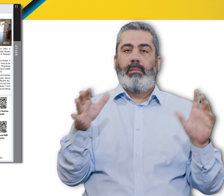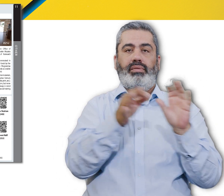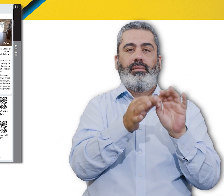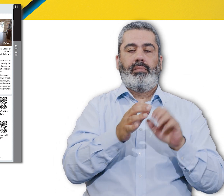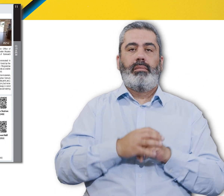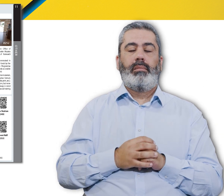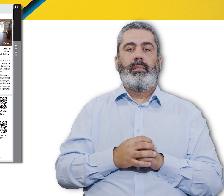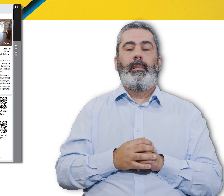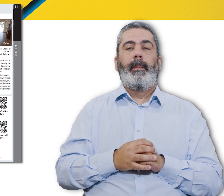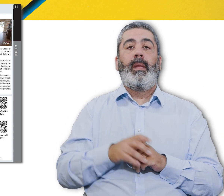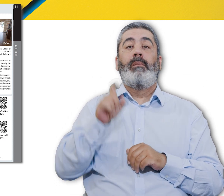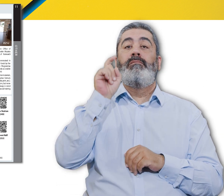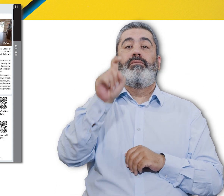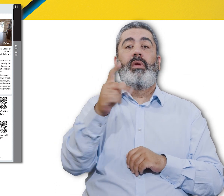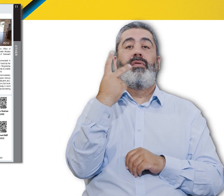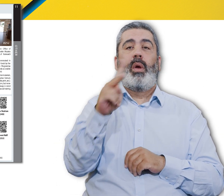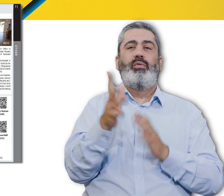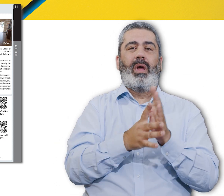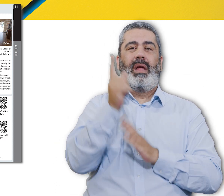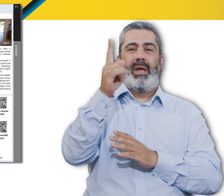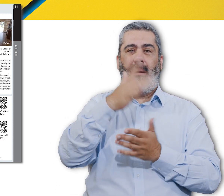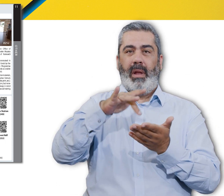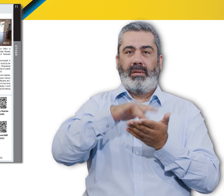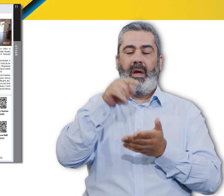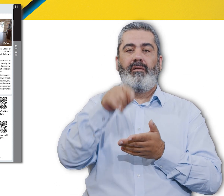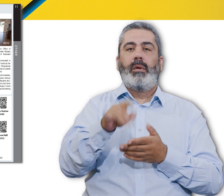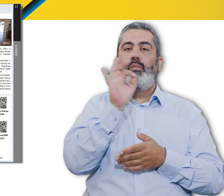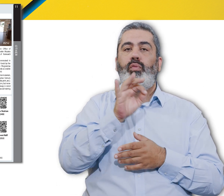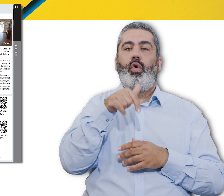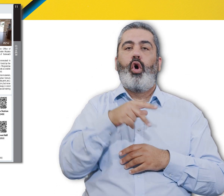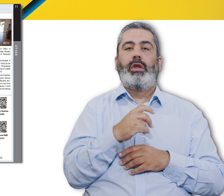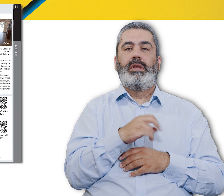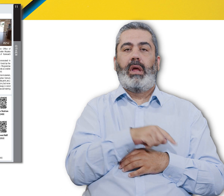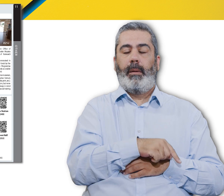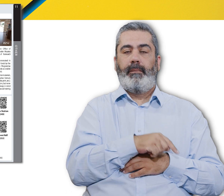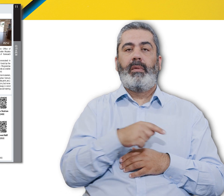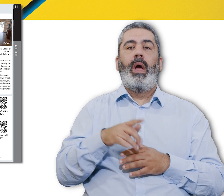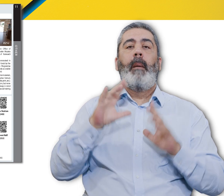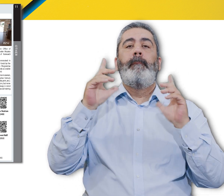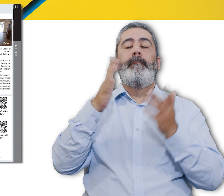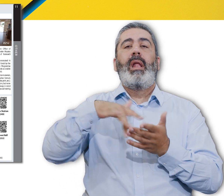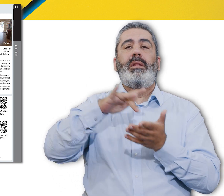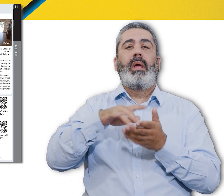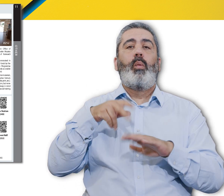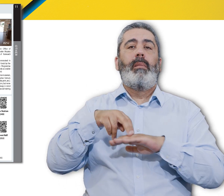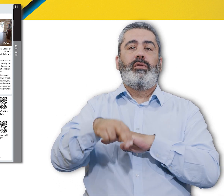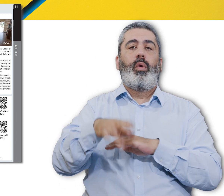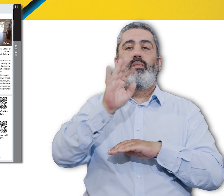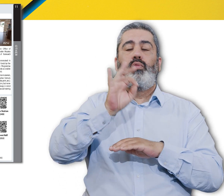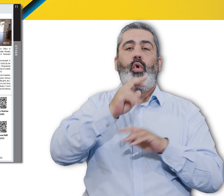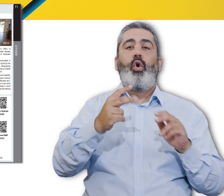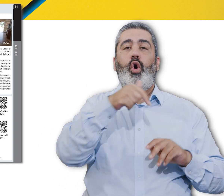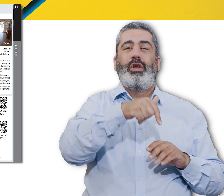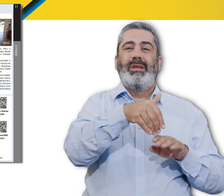Xhiomitiku Square number 211, area, Gorica. Pedestrian Square on the south part of Gorica Bridge.